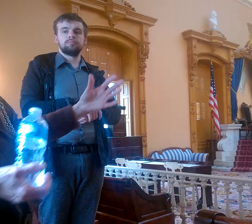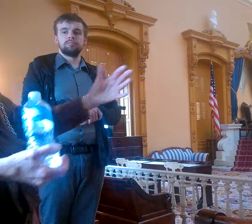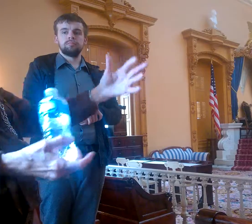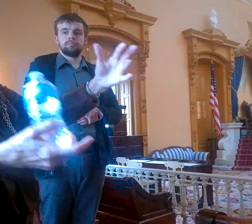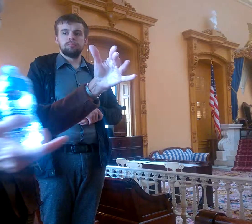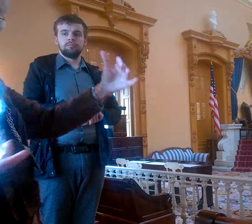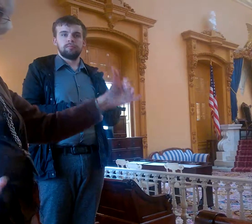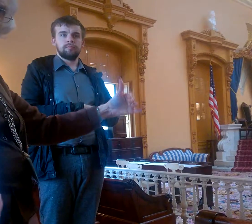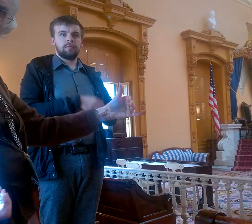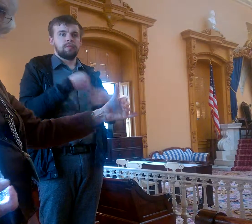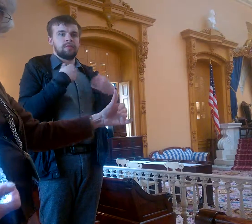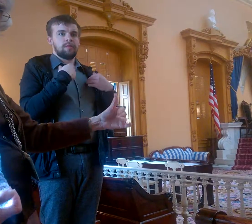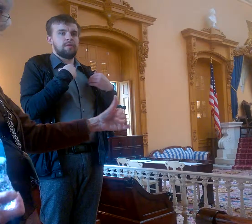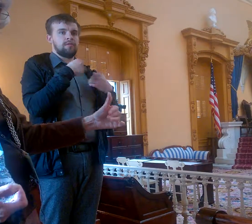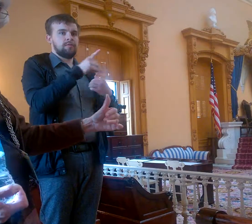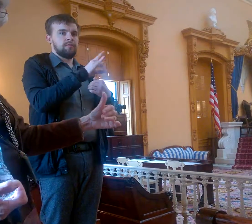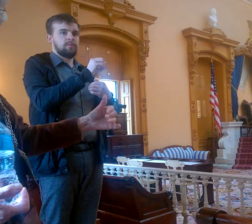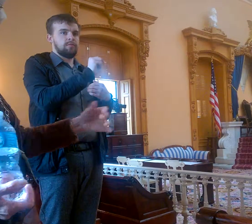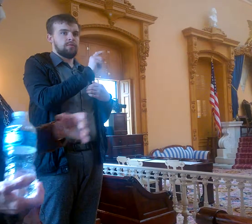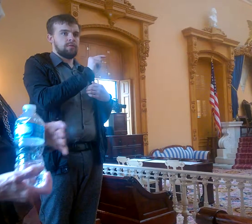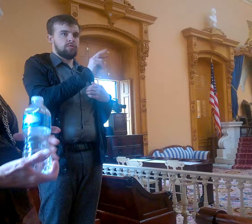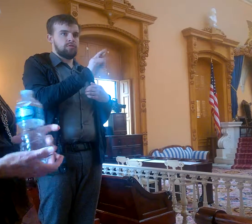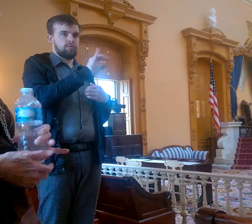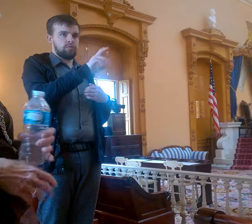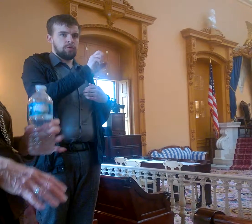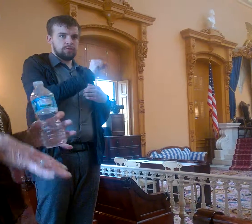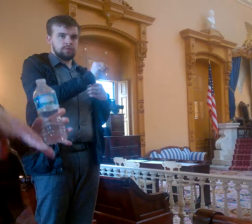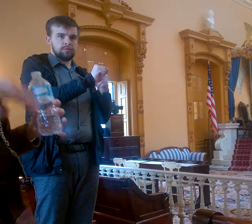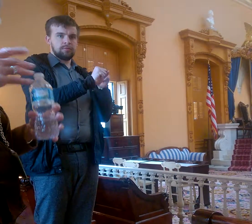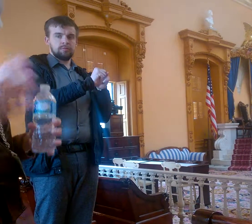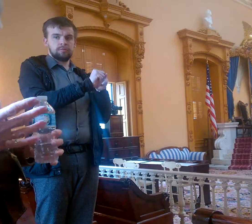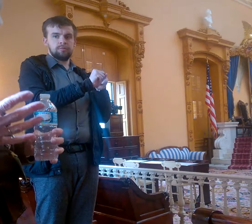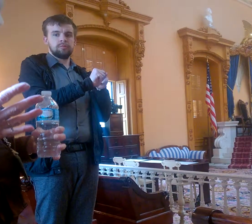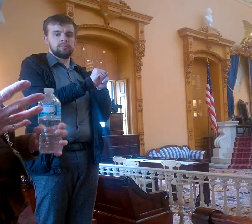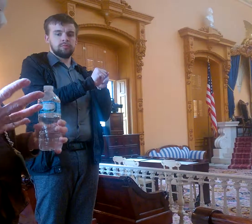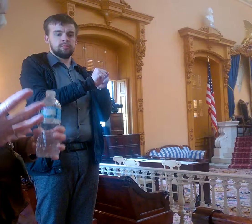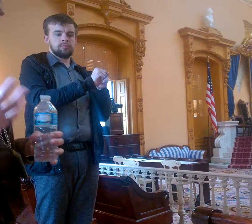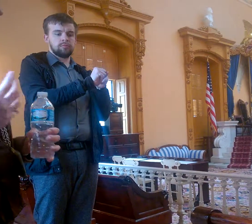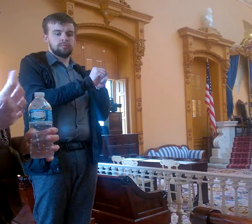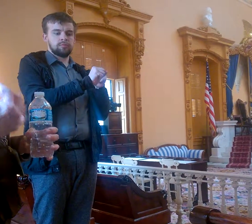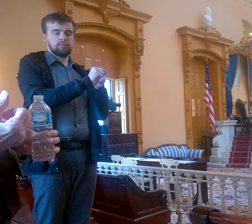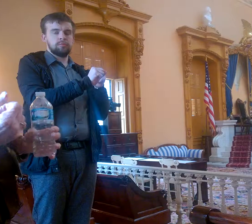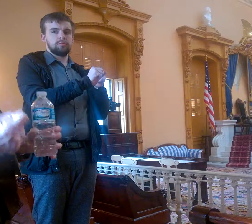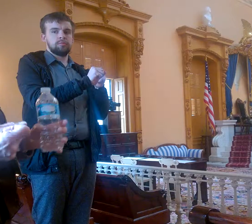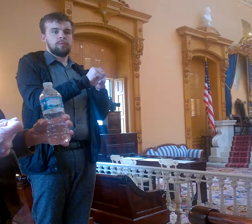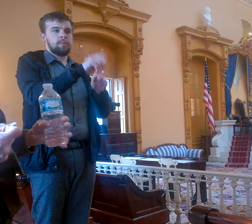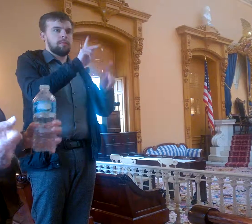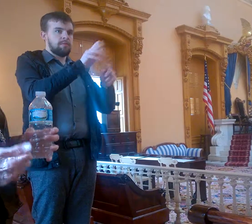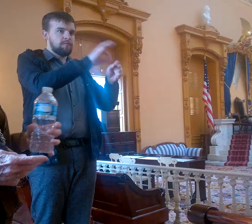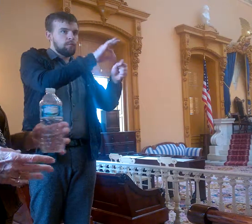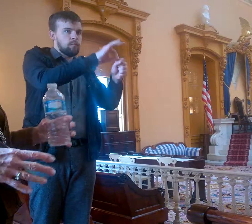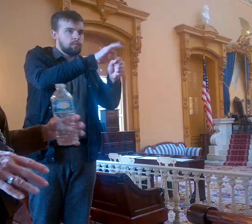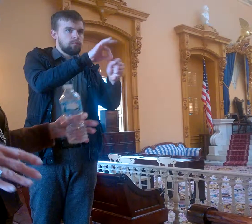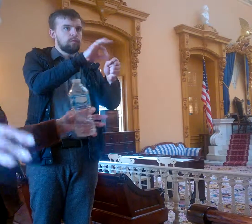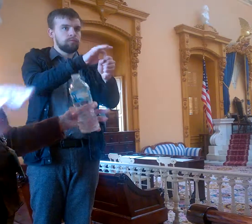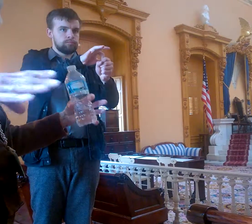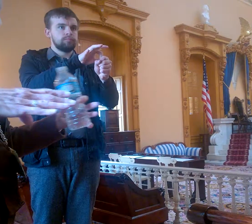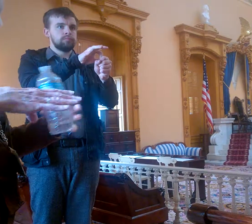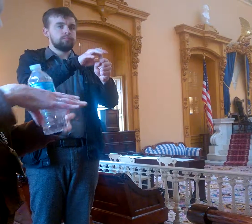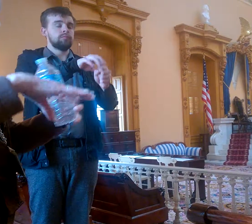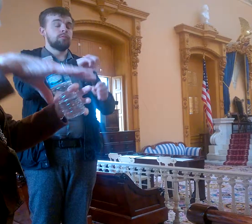They have districts within our state they're elected from. And the senators